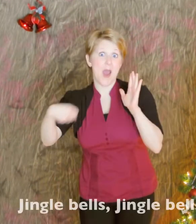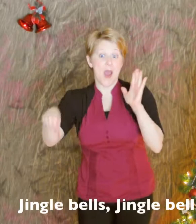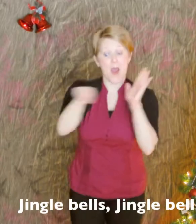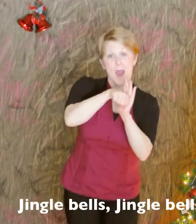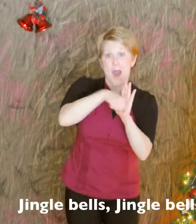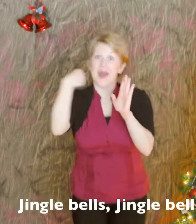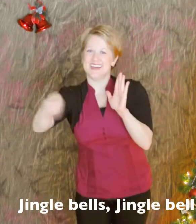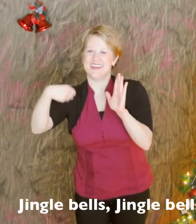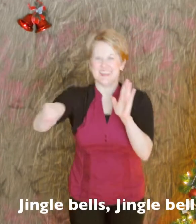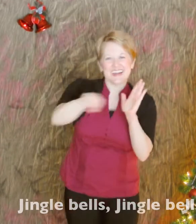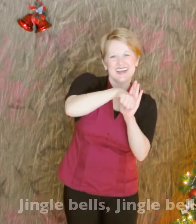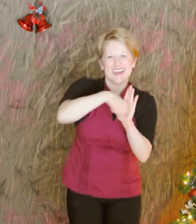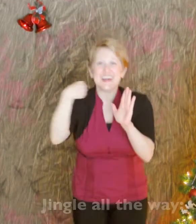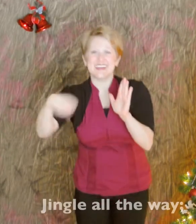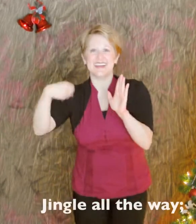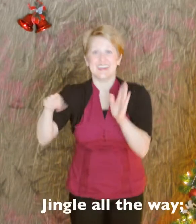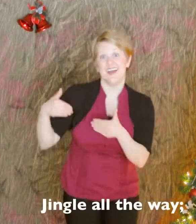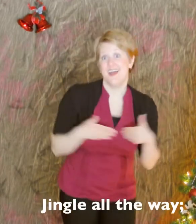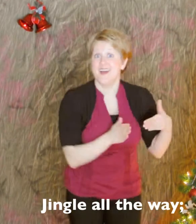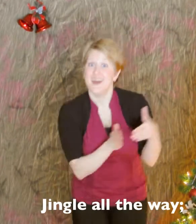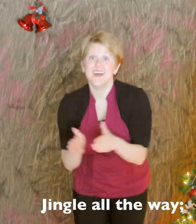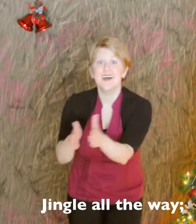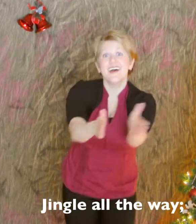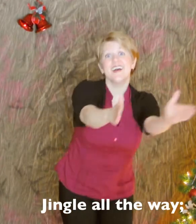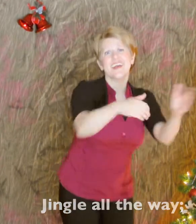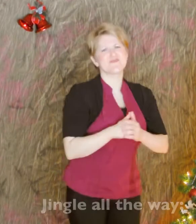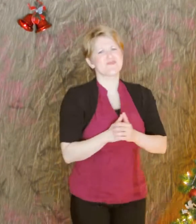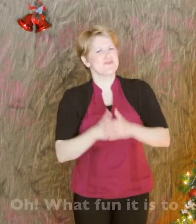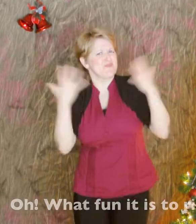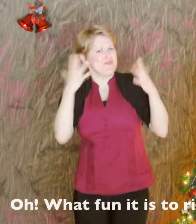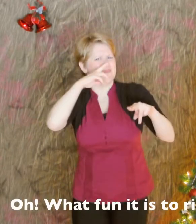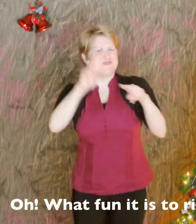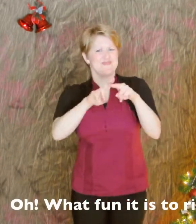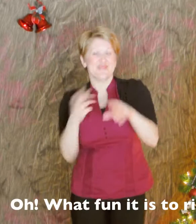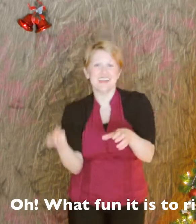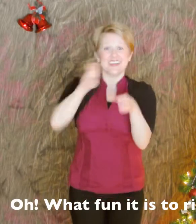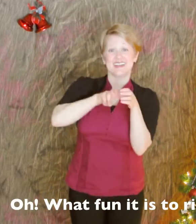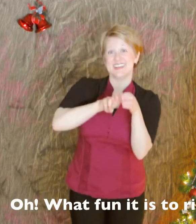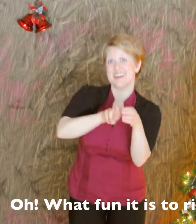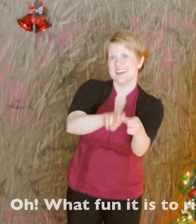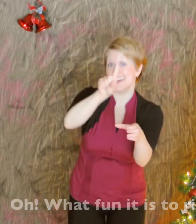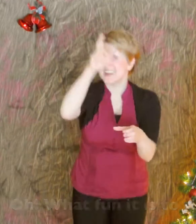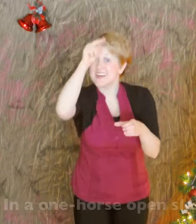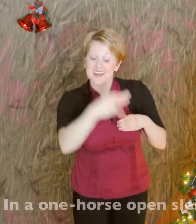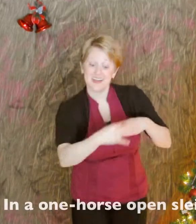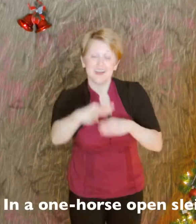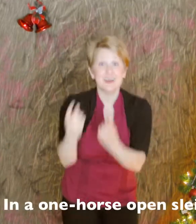Jingle bells, jingle bells, jingle all the way Oh, what fun it is to ride in a one-horse